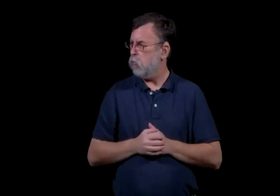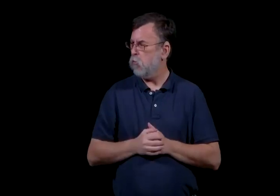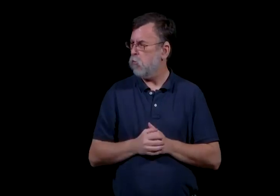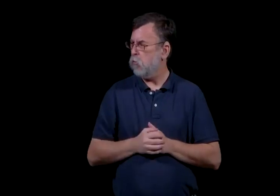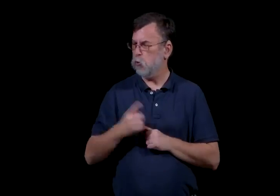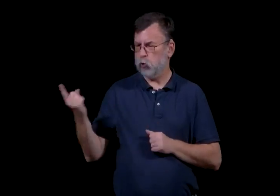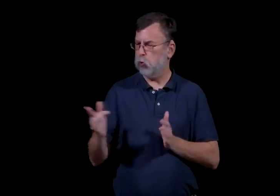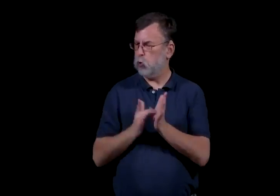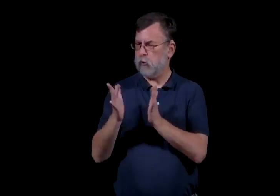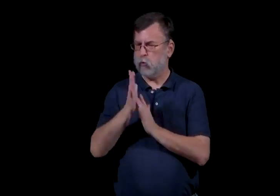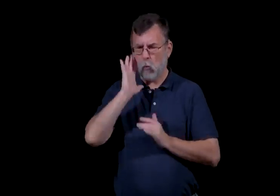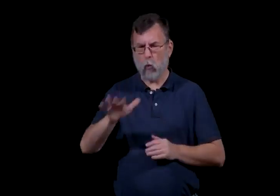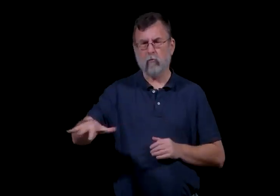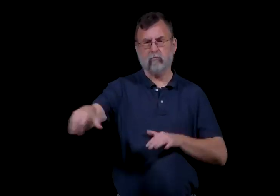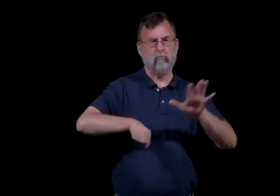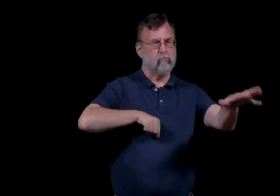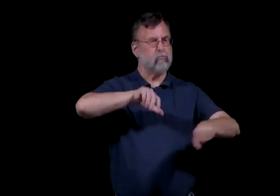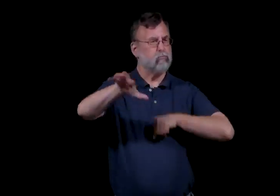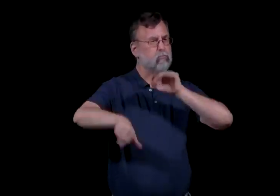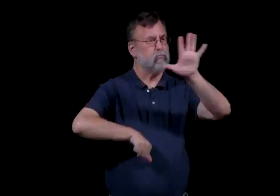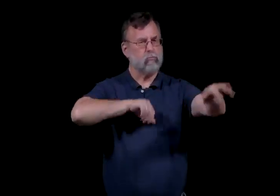He'll always love you.